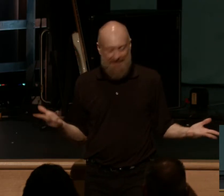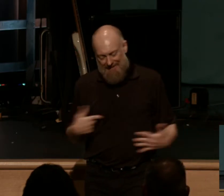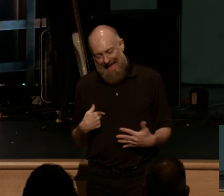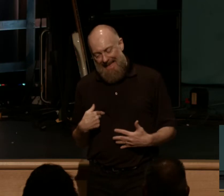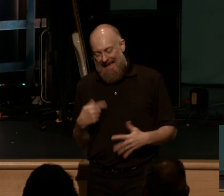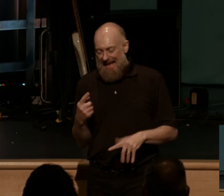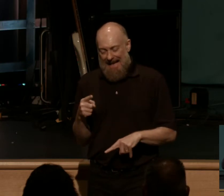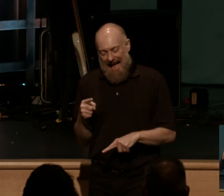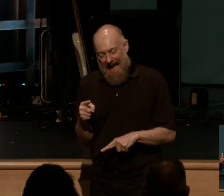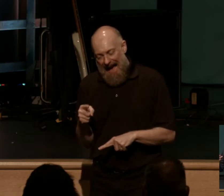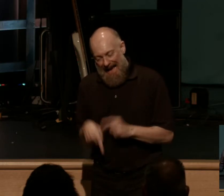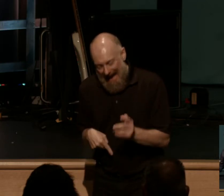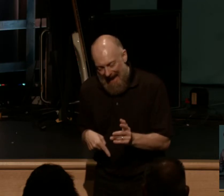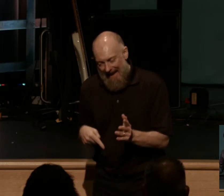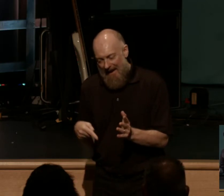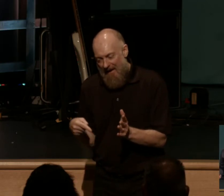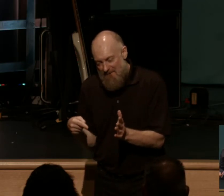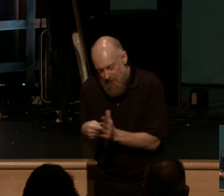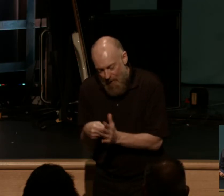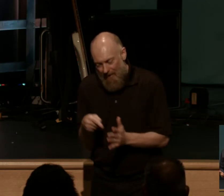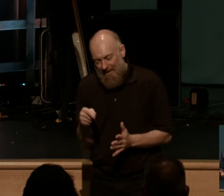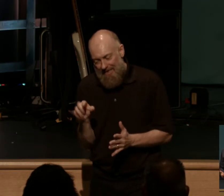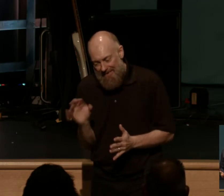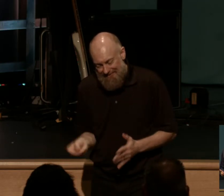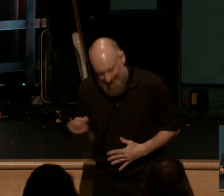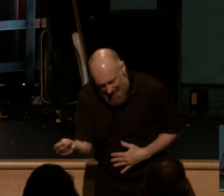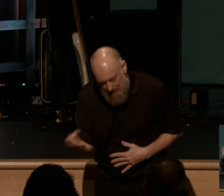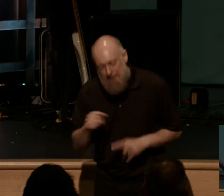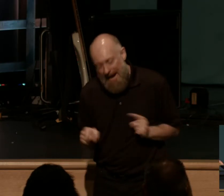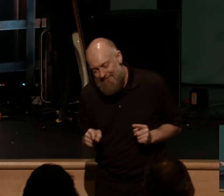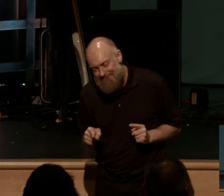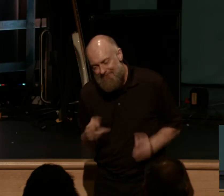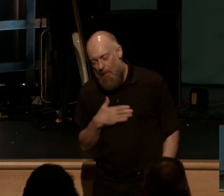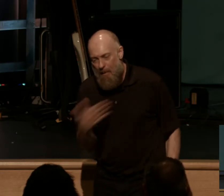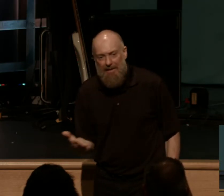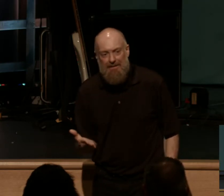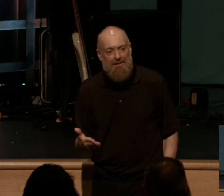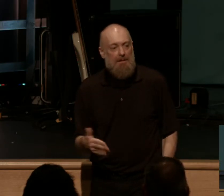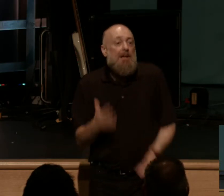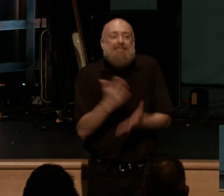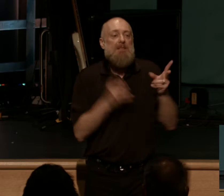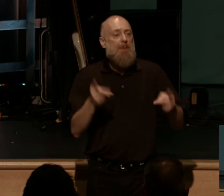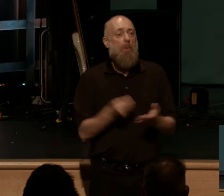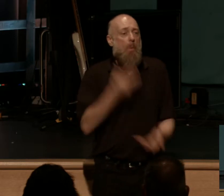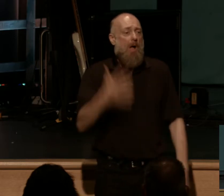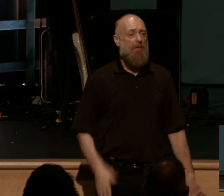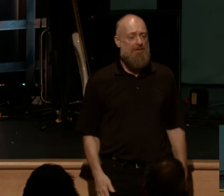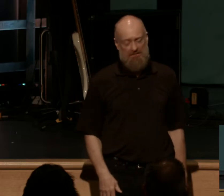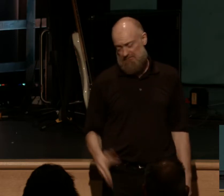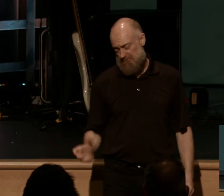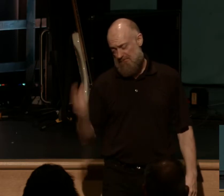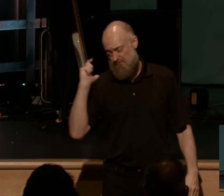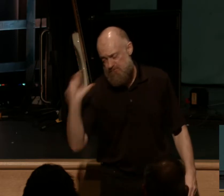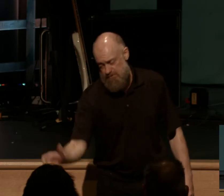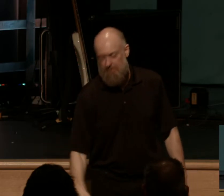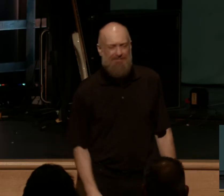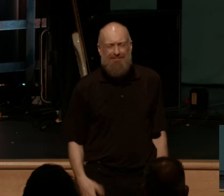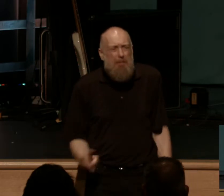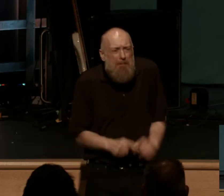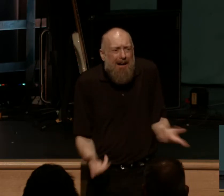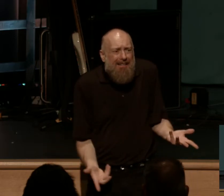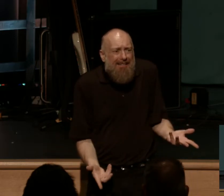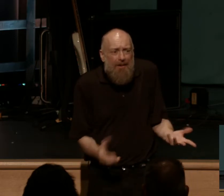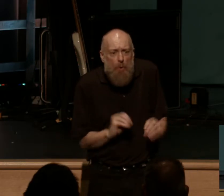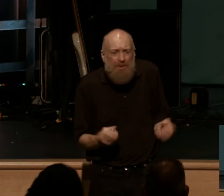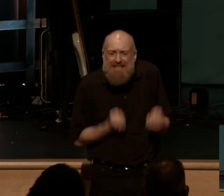it doesn't cost them anything ultimately. They might be super wealthy and give a big amount, generally speaking, but in proportion